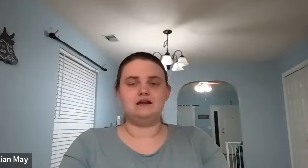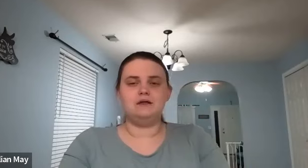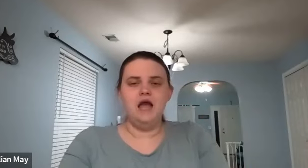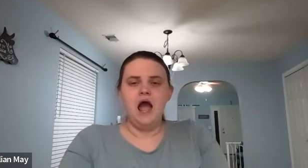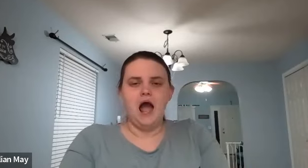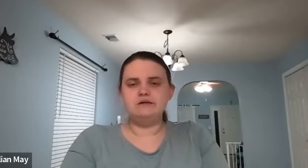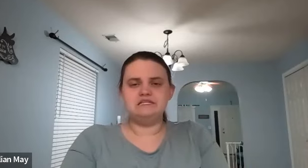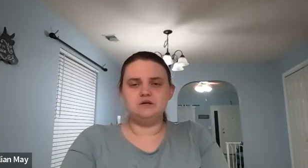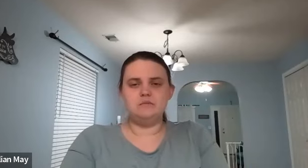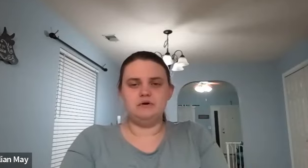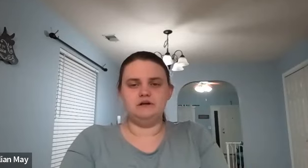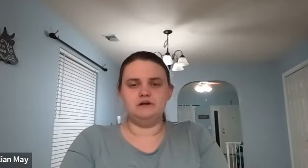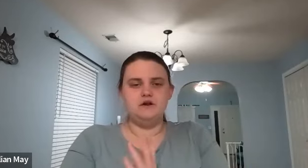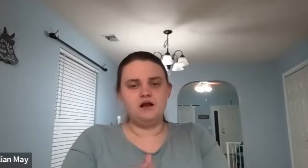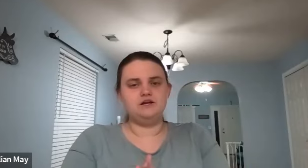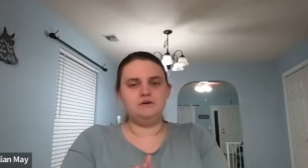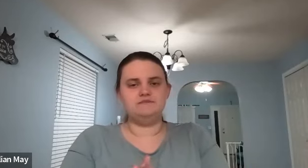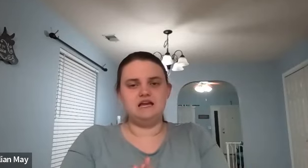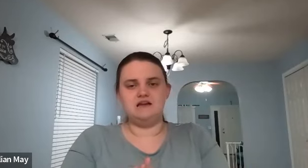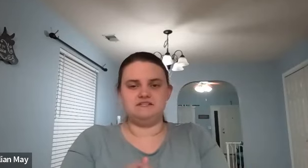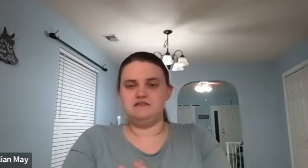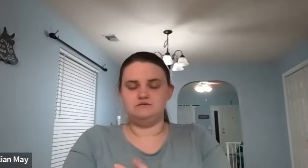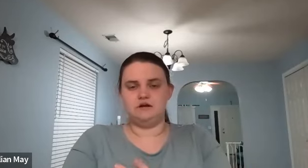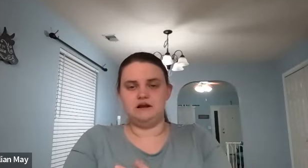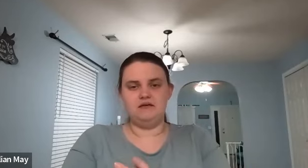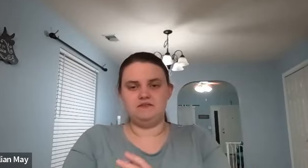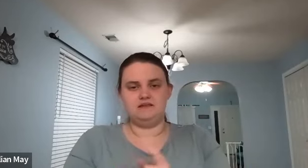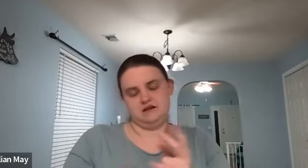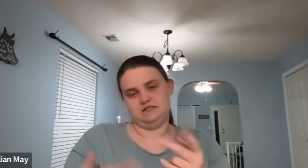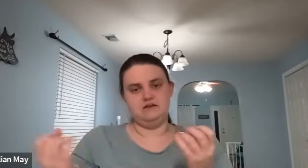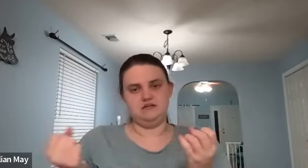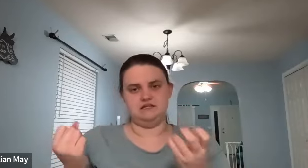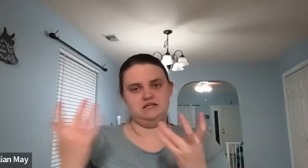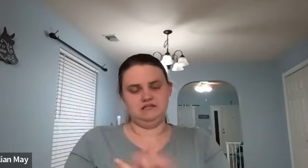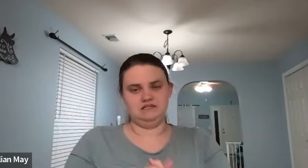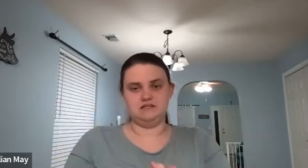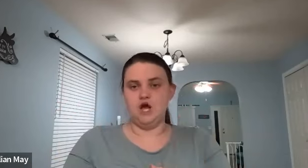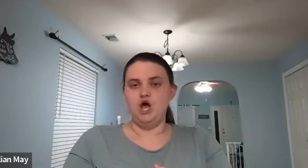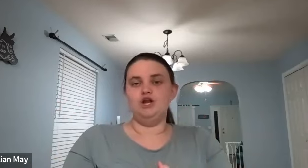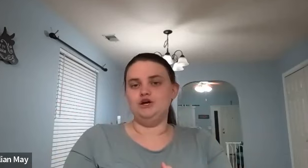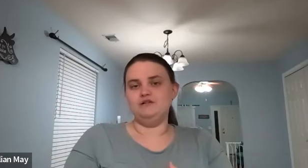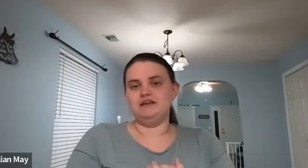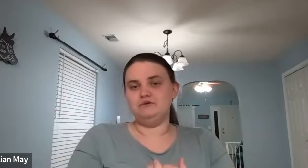like, how is it so important? They're not going to know what I'm saying if I say this word and I meant that, like I signed this and it means this. No, like it really